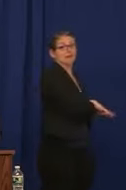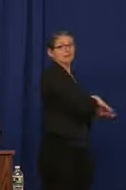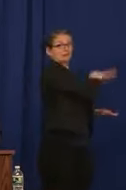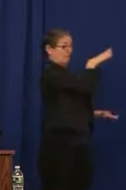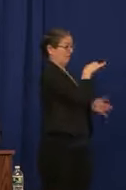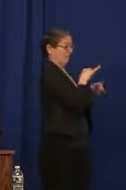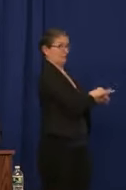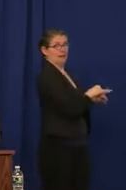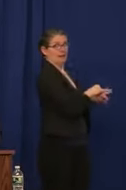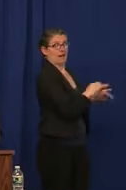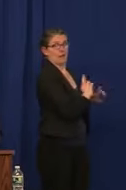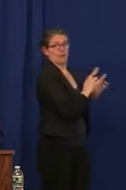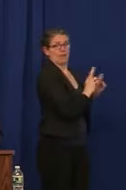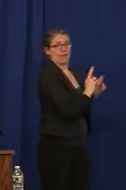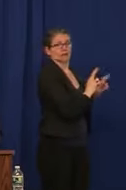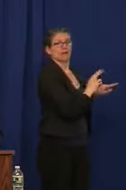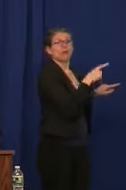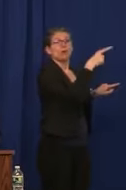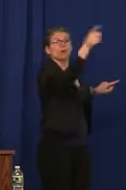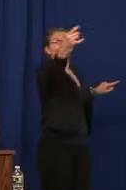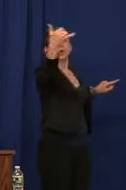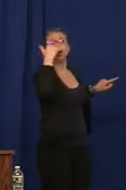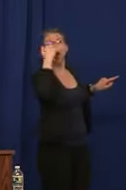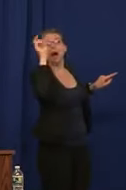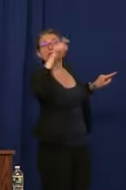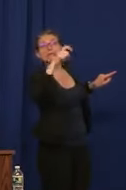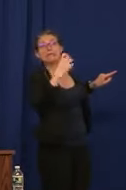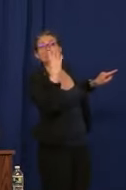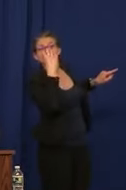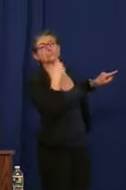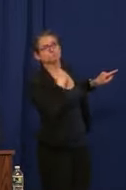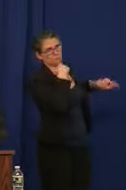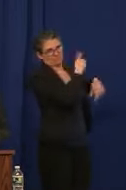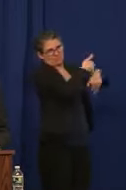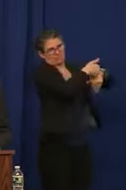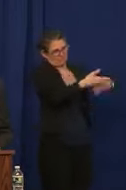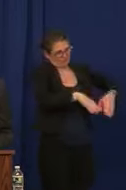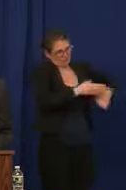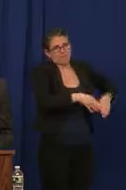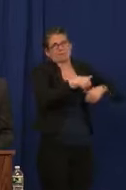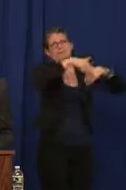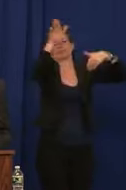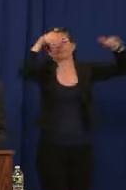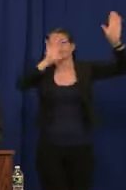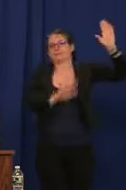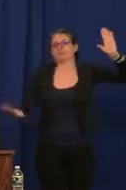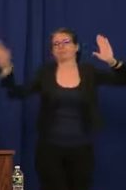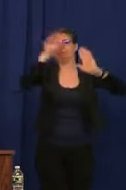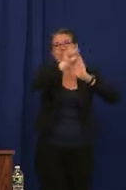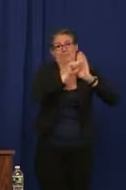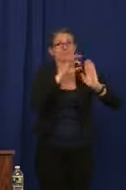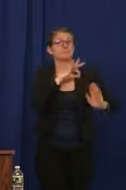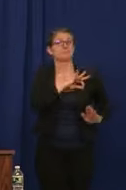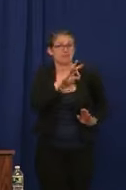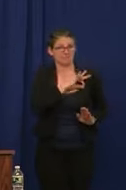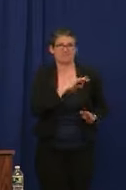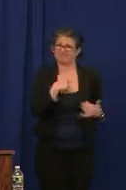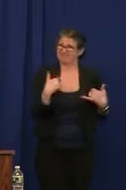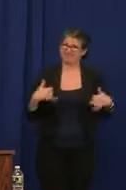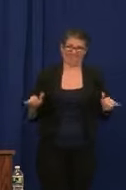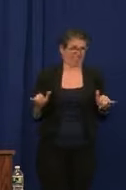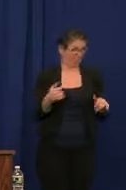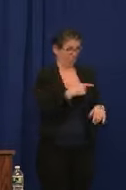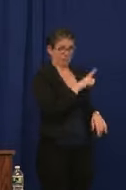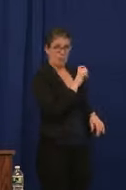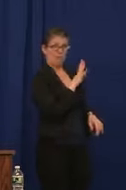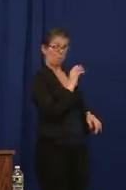requests for N95 masks come in. We, all of us, are continuing our search and our effort to procure